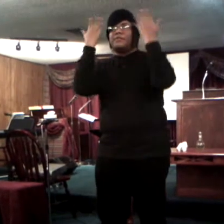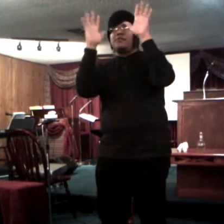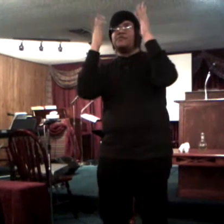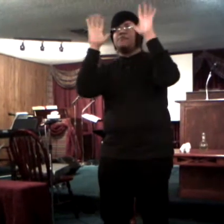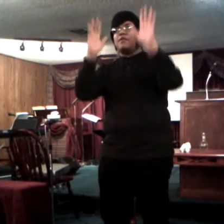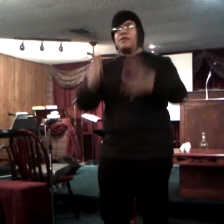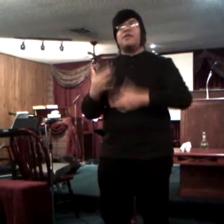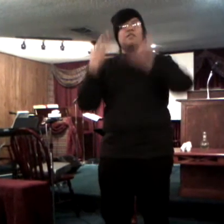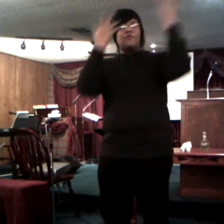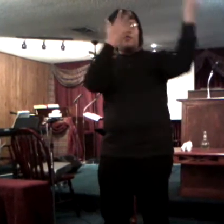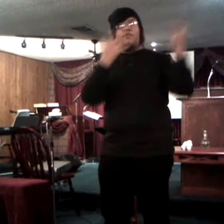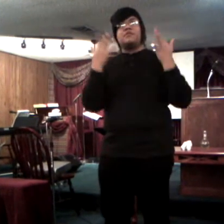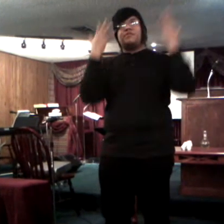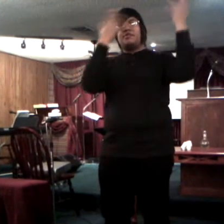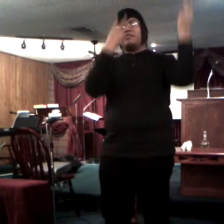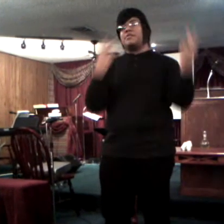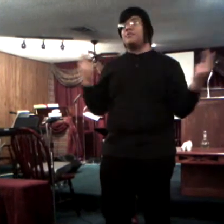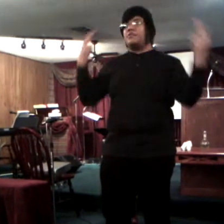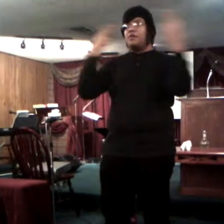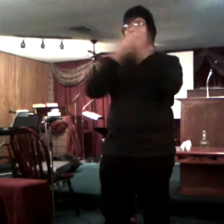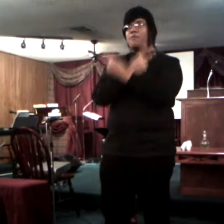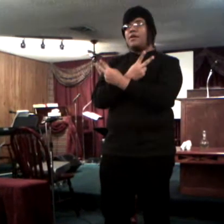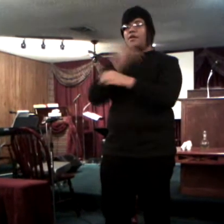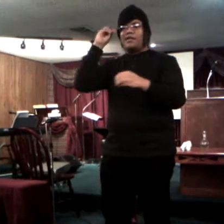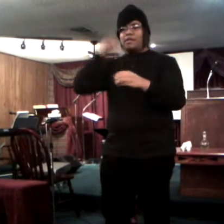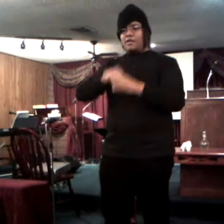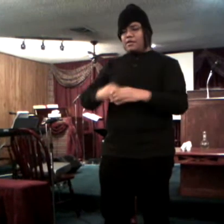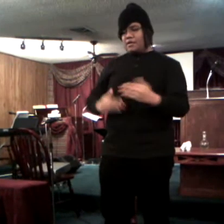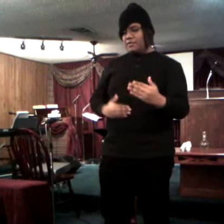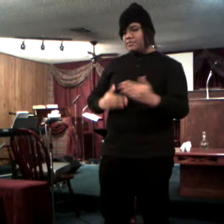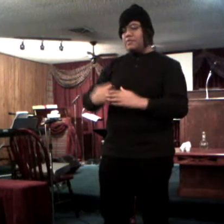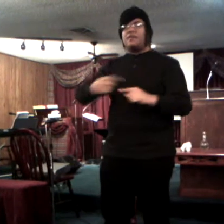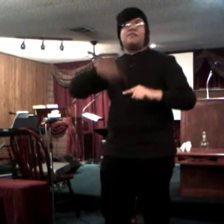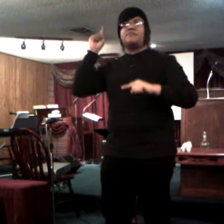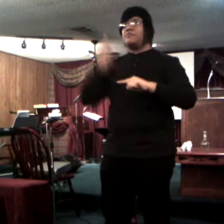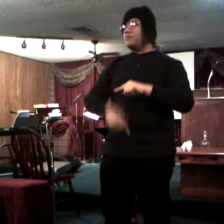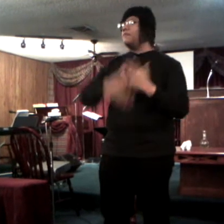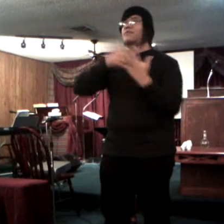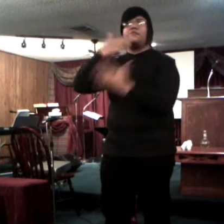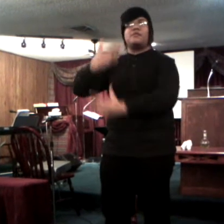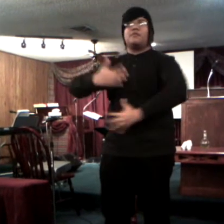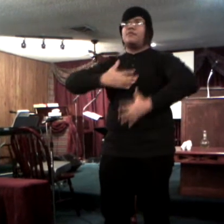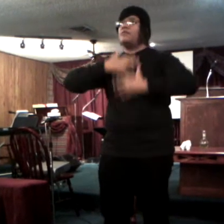this way The worst death, the way in, in the summer suffocating